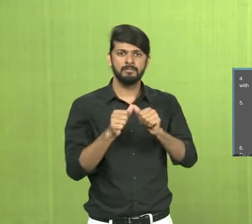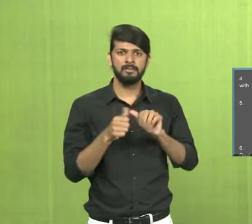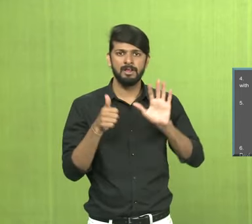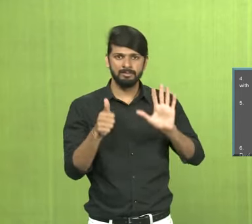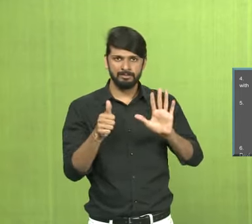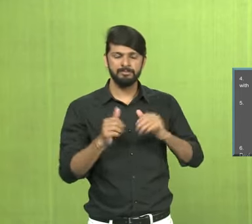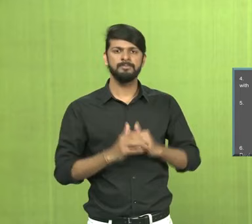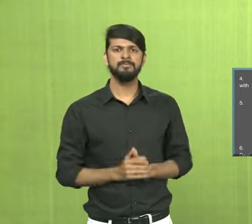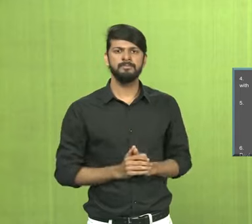Answer number 6.